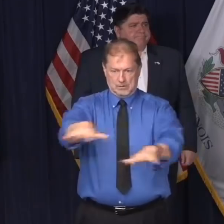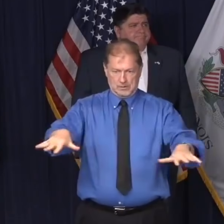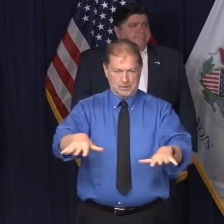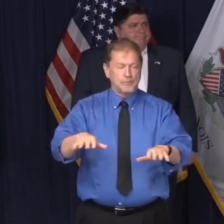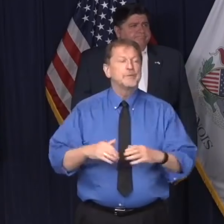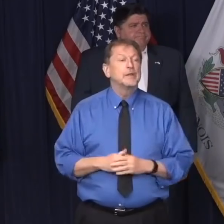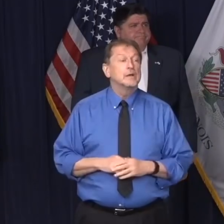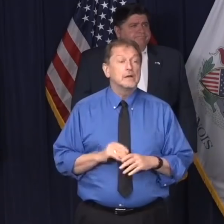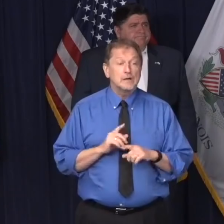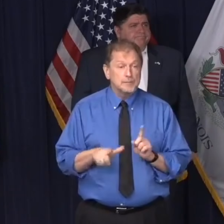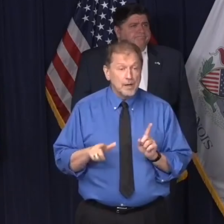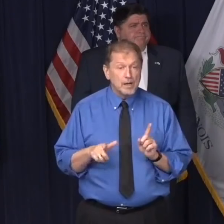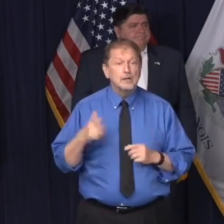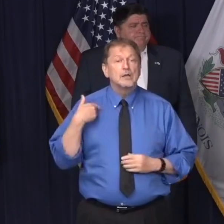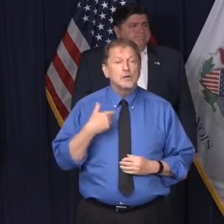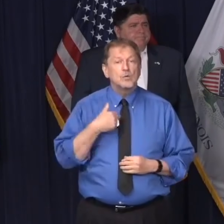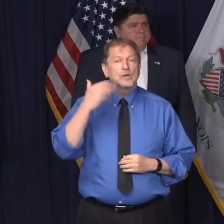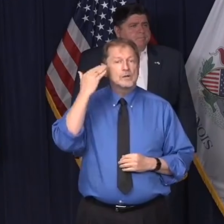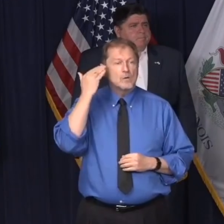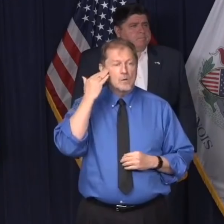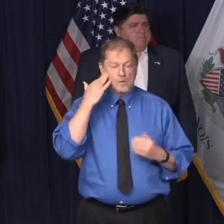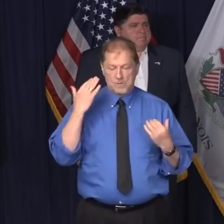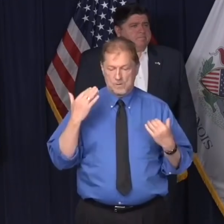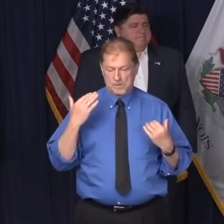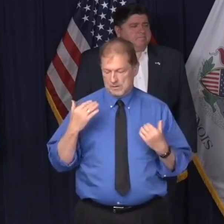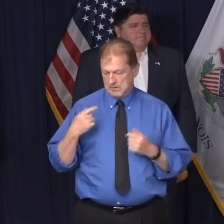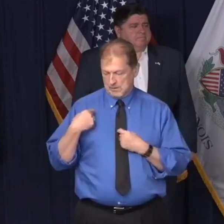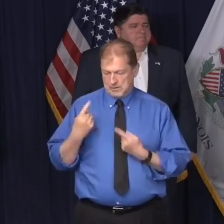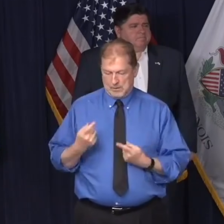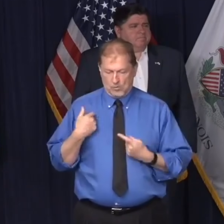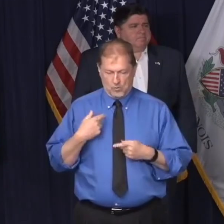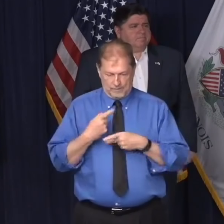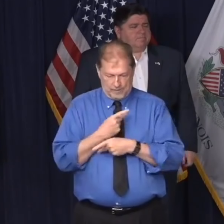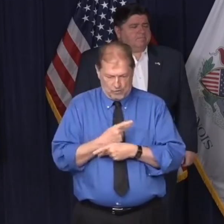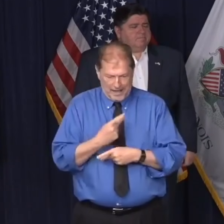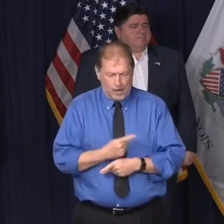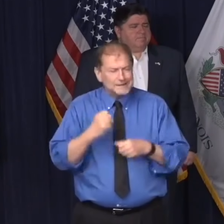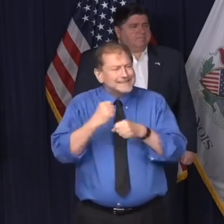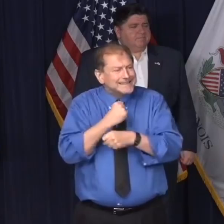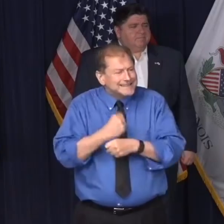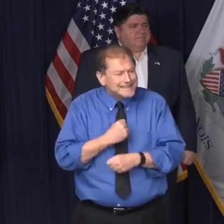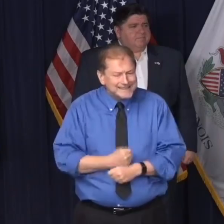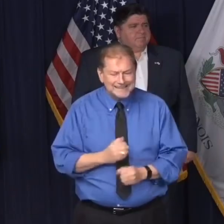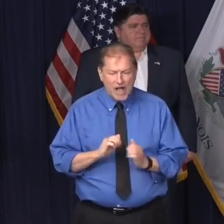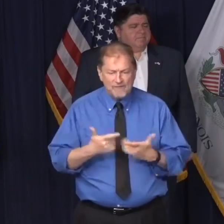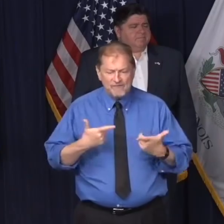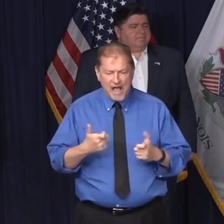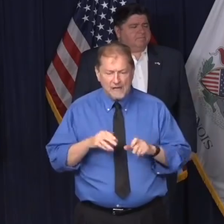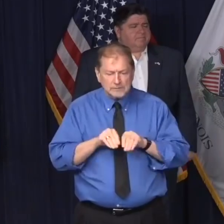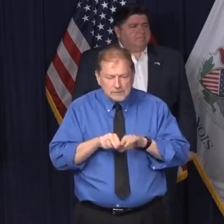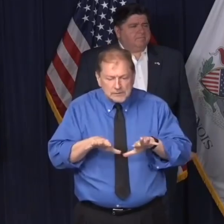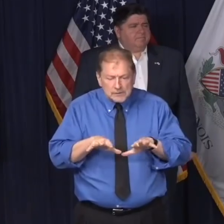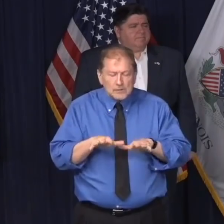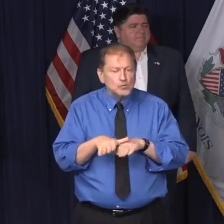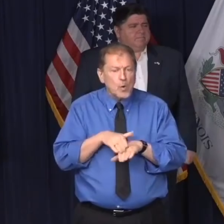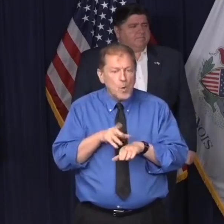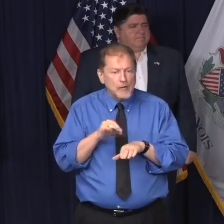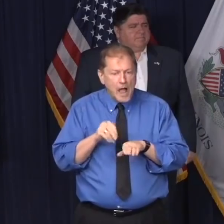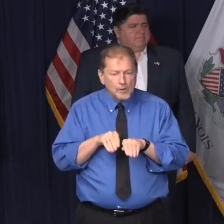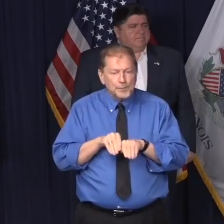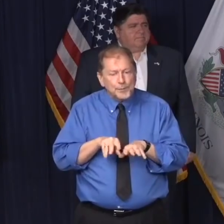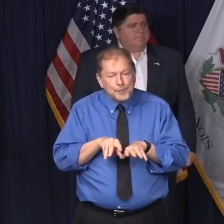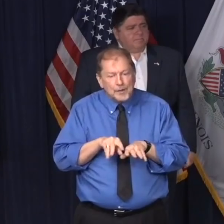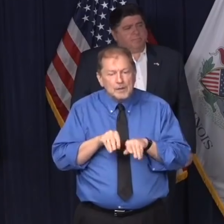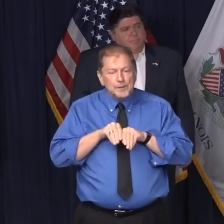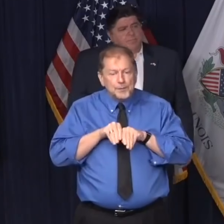good news is that we know, just even from the R0 value, from the doubling time, from the way that the number of cases